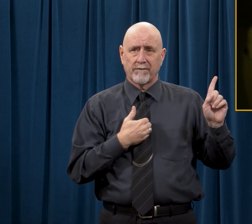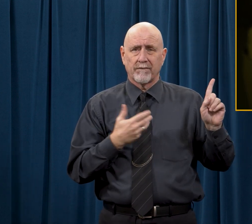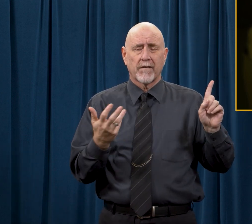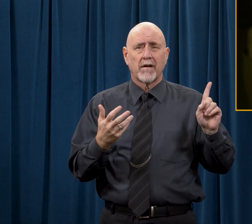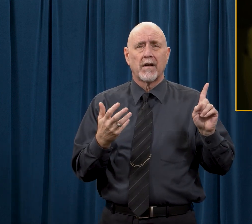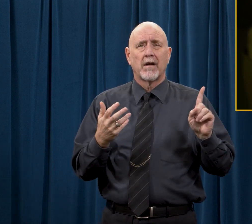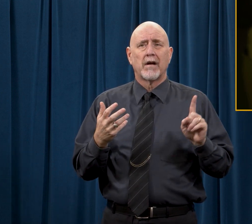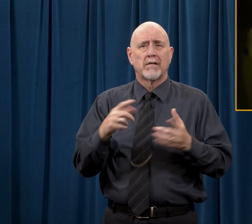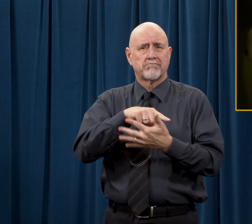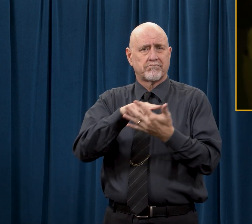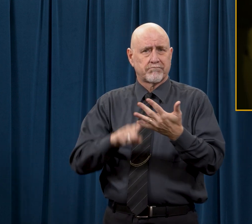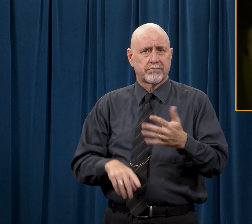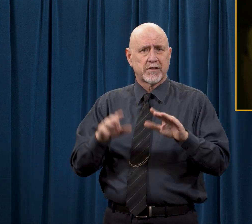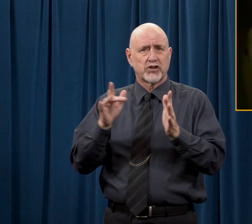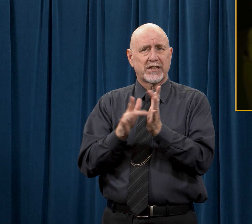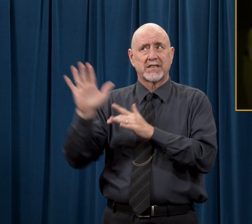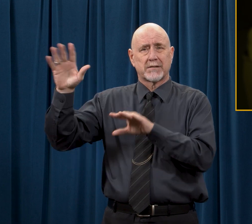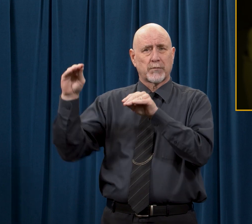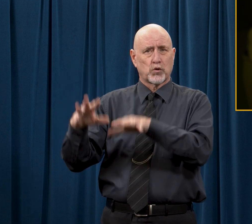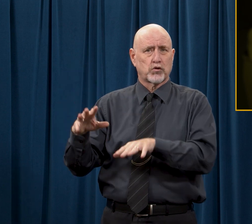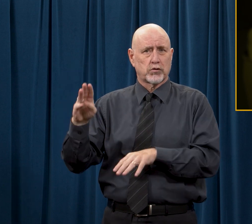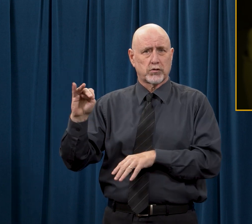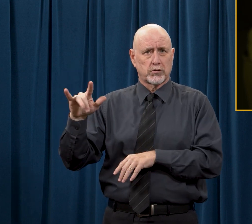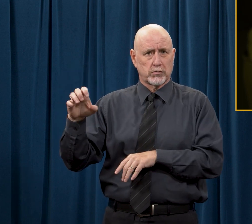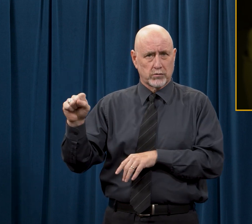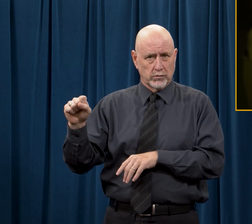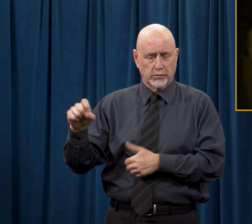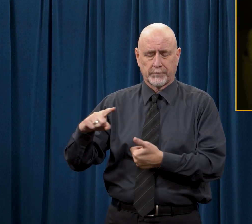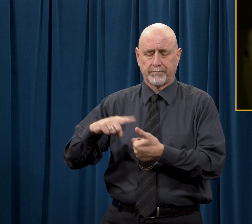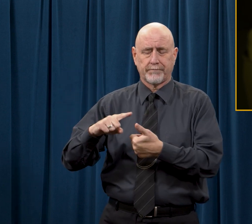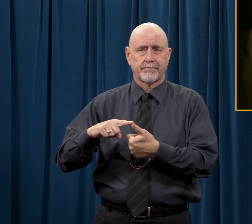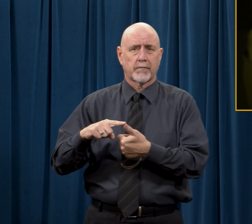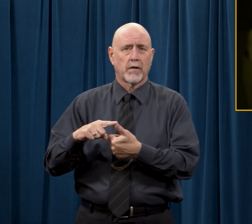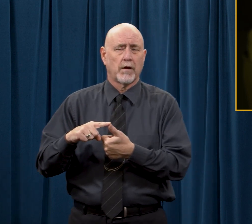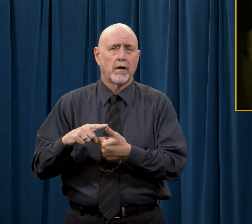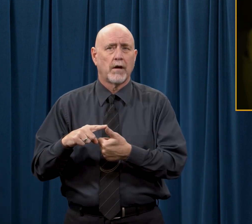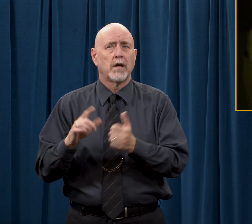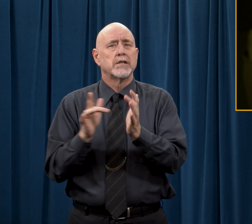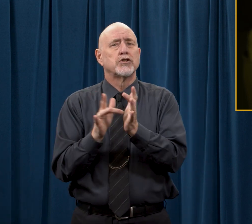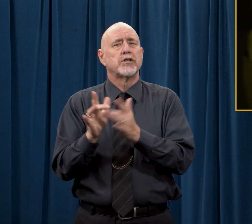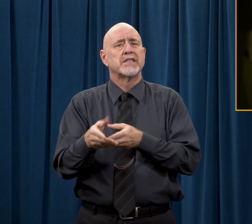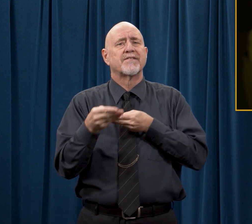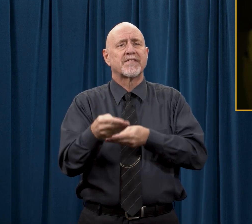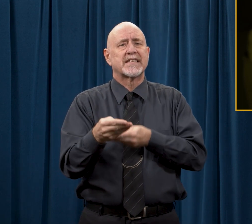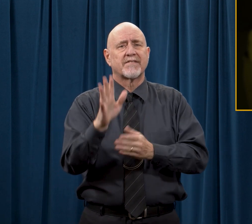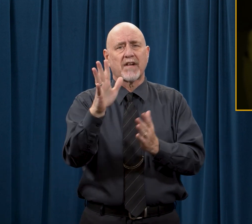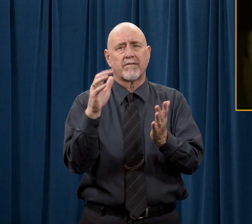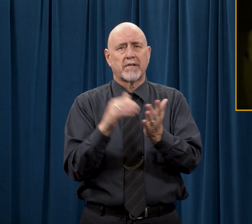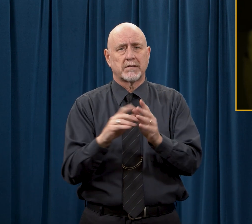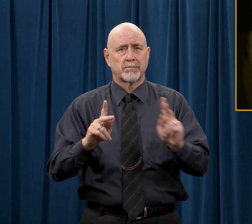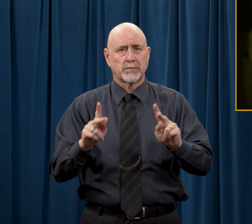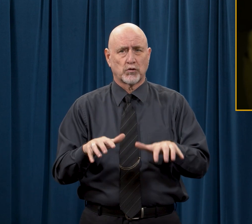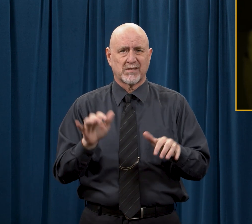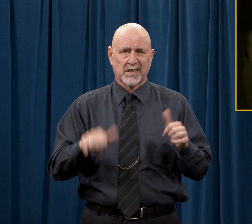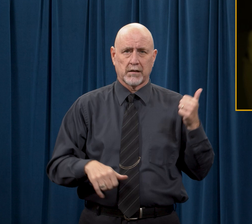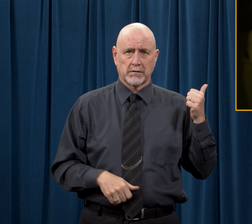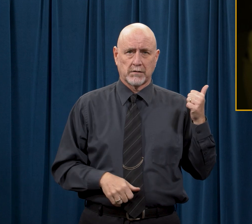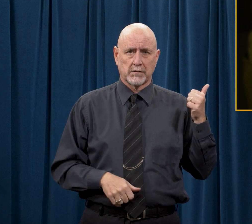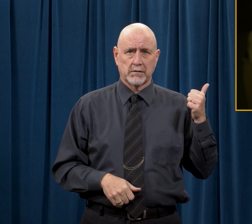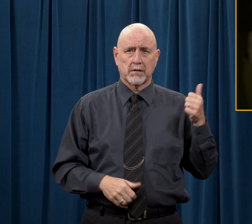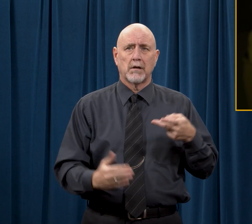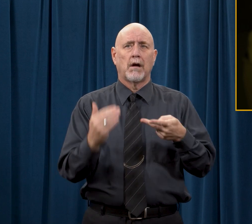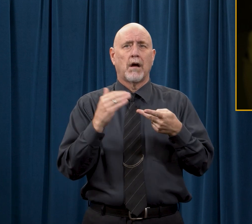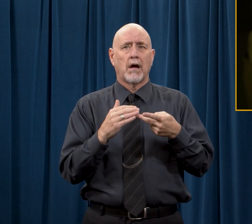we have the following miracles of Jesus depicted. We have Him feeding of